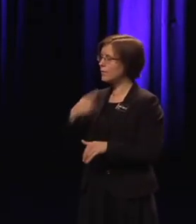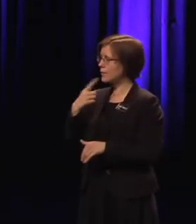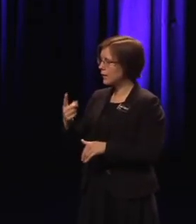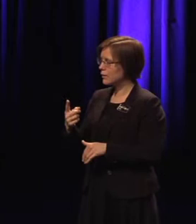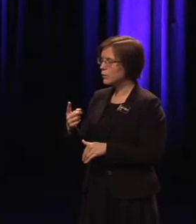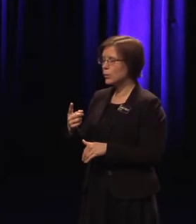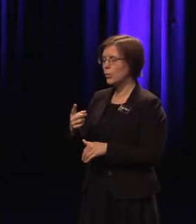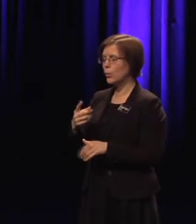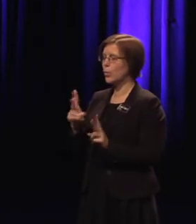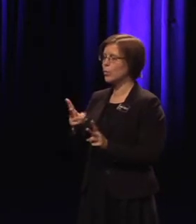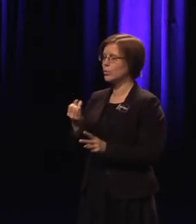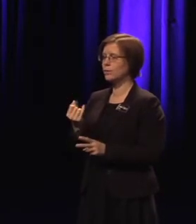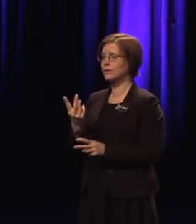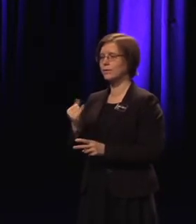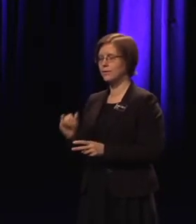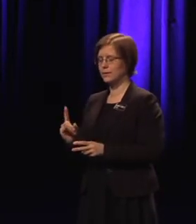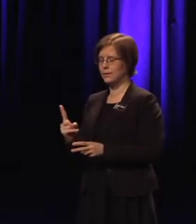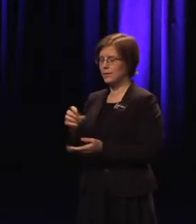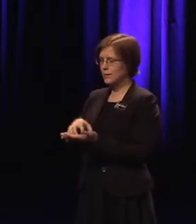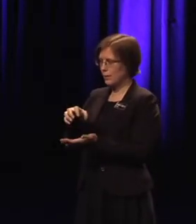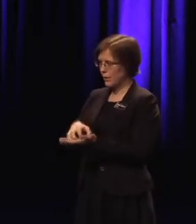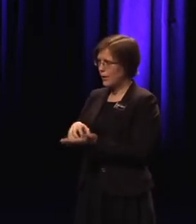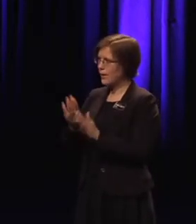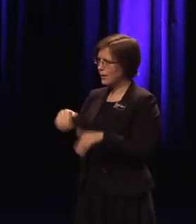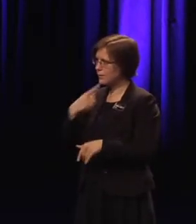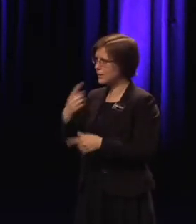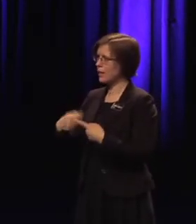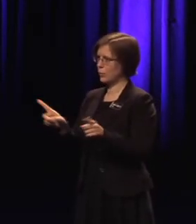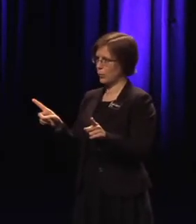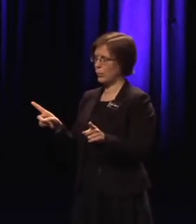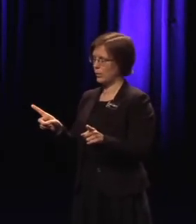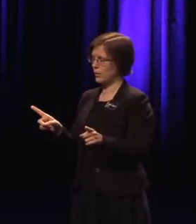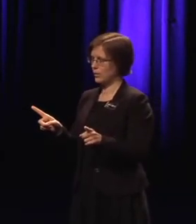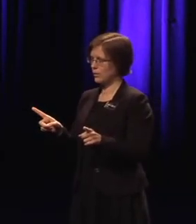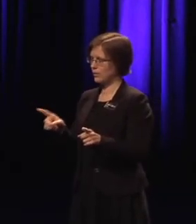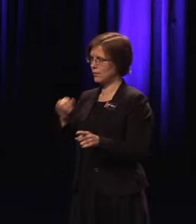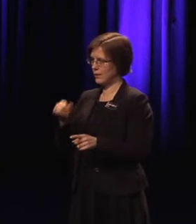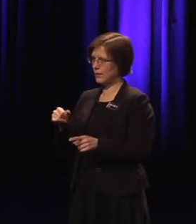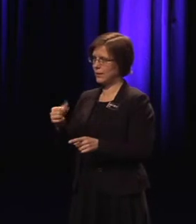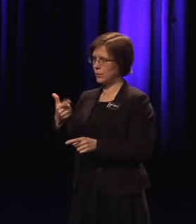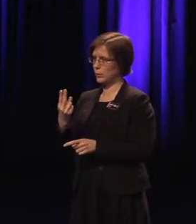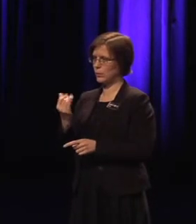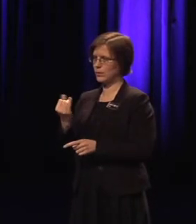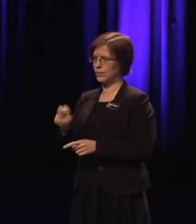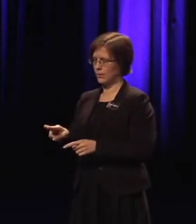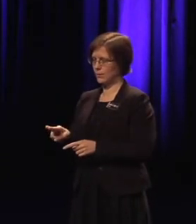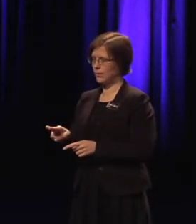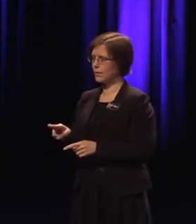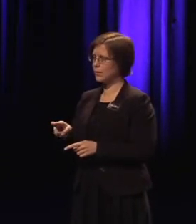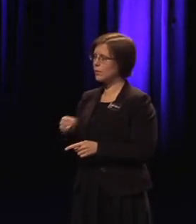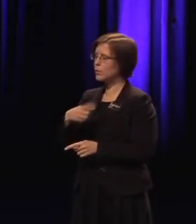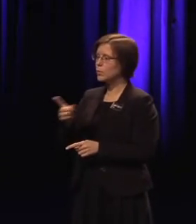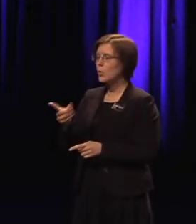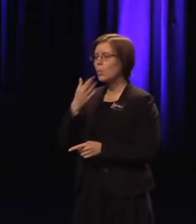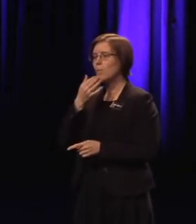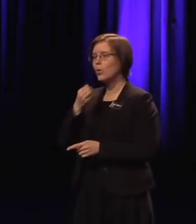civil society were painting a different picture in Tunisia, a picture of excluded